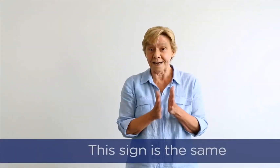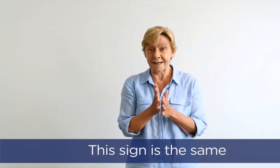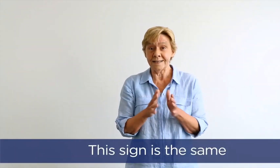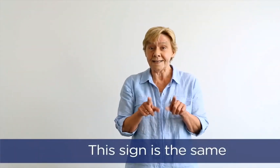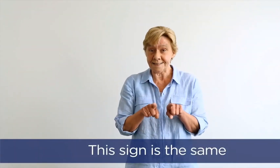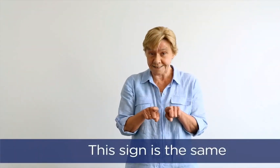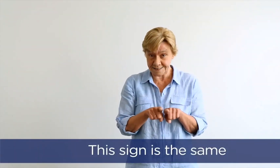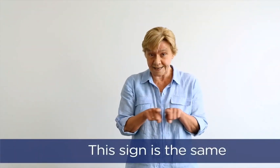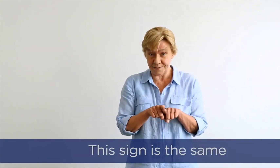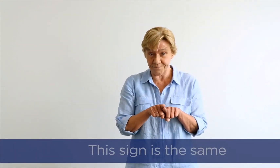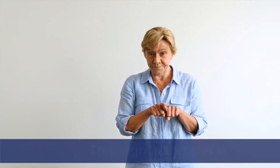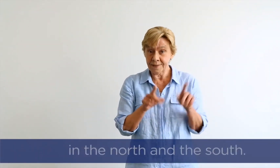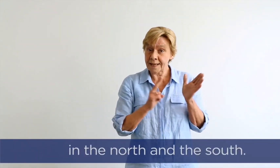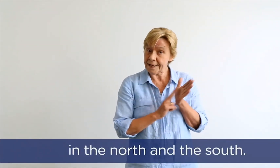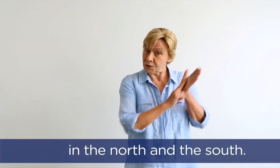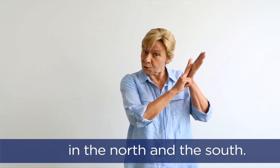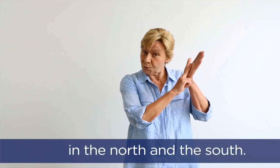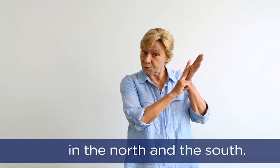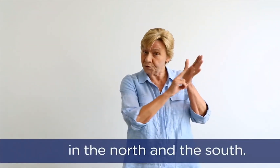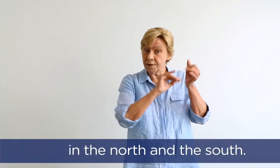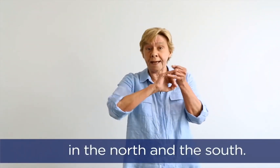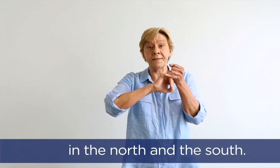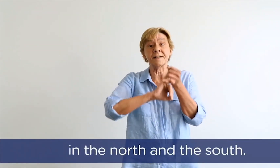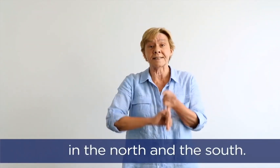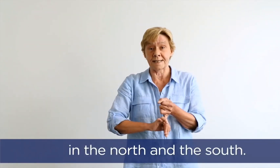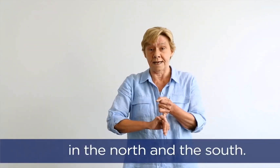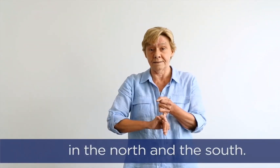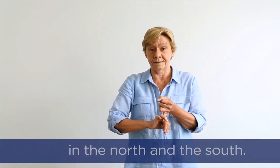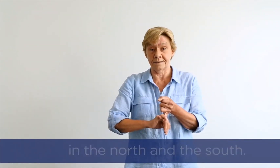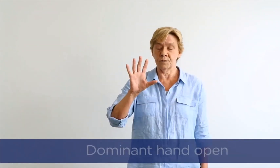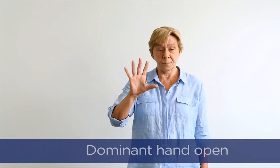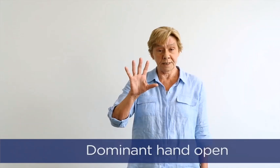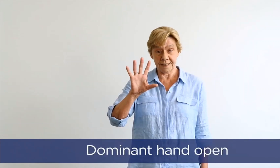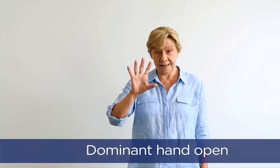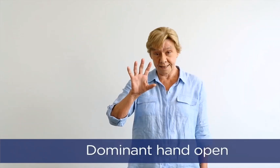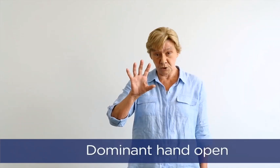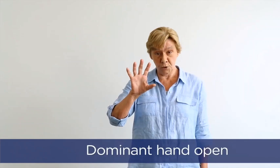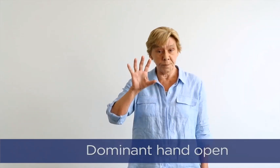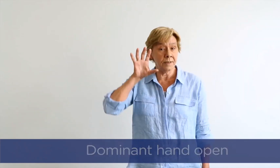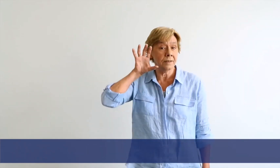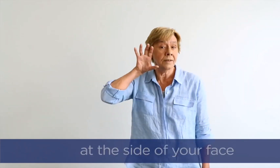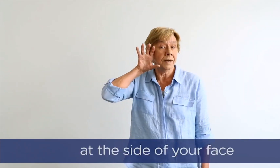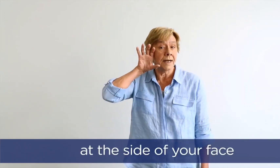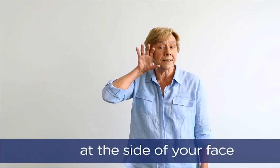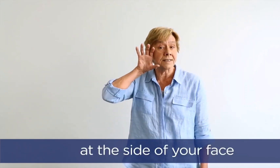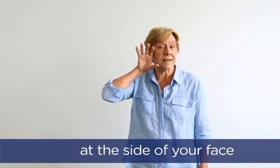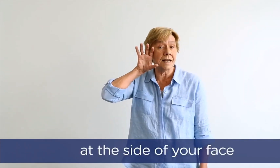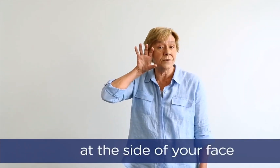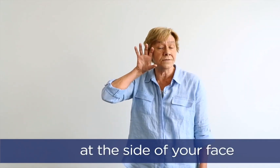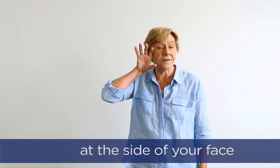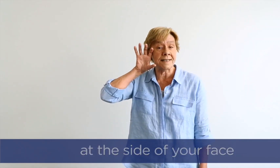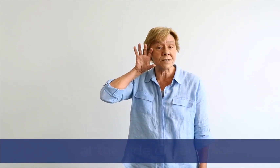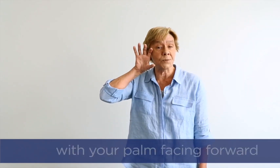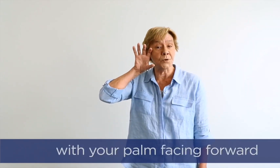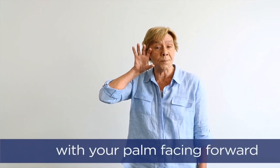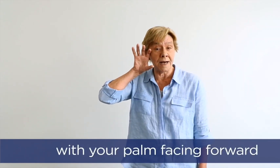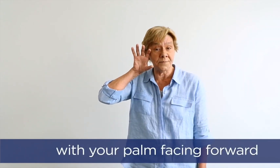sign is the same in the north and the south. Dominant hand open at the side of your face with your palm